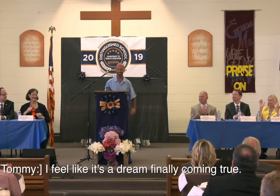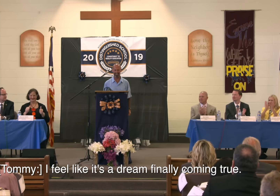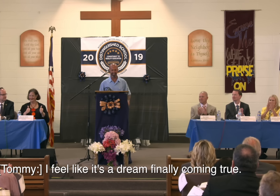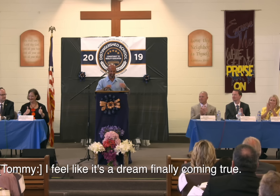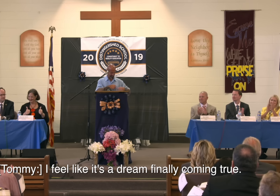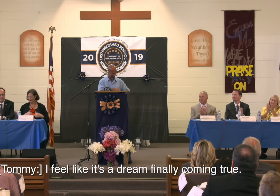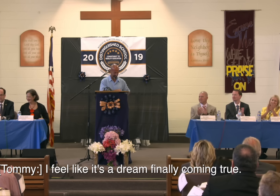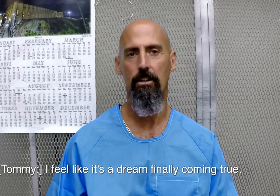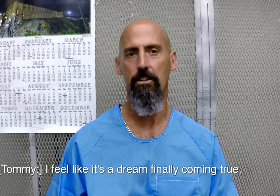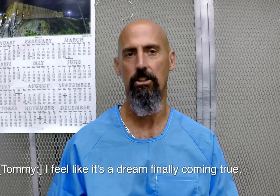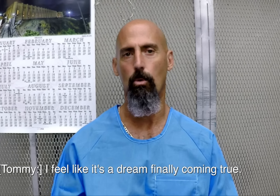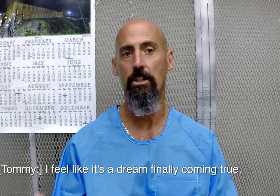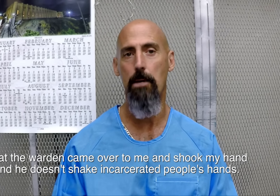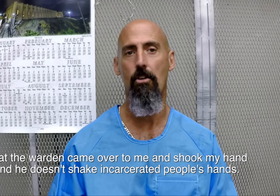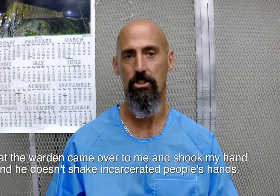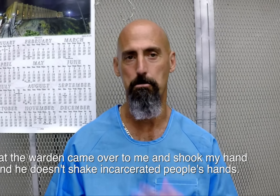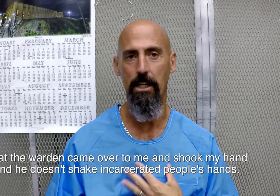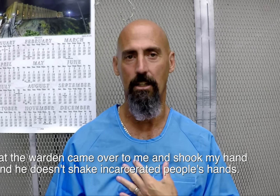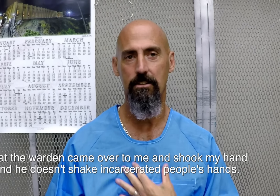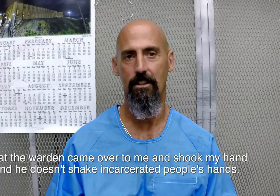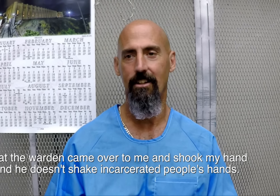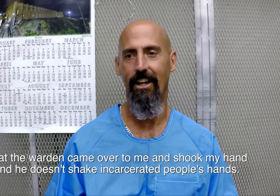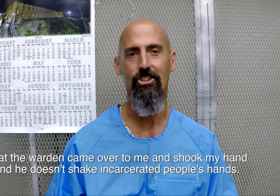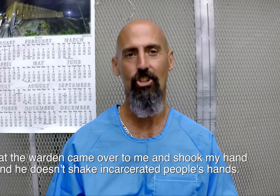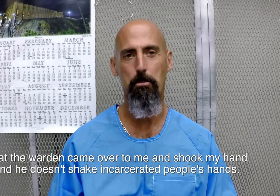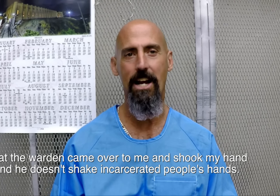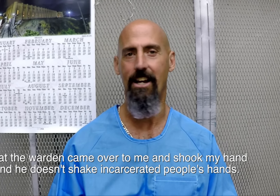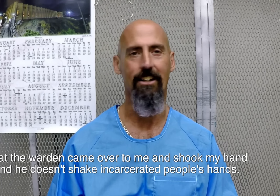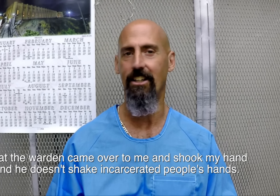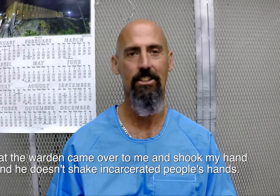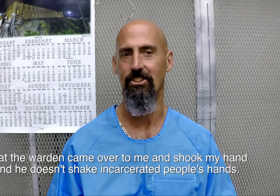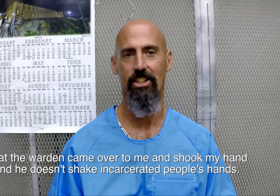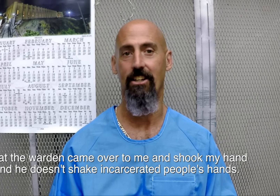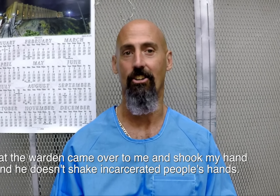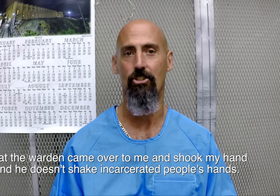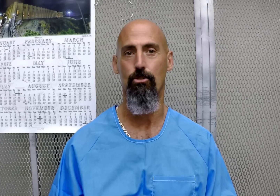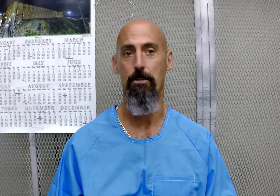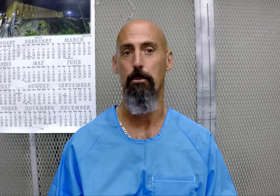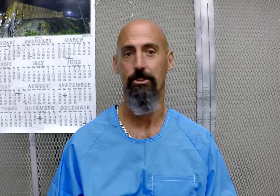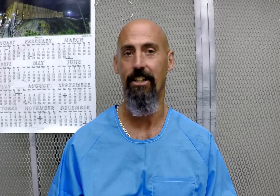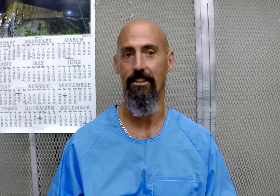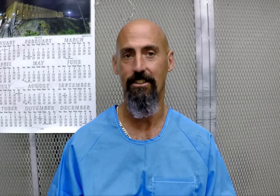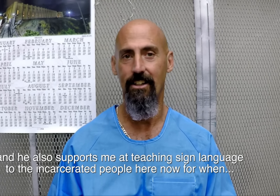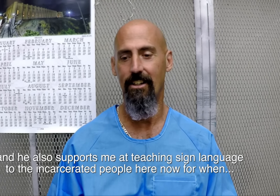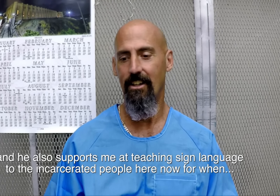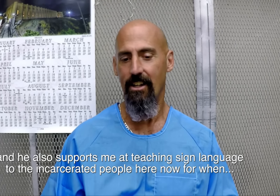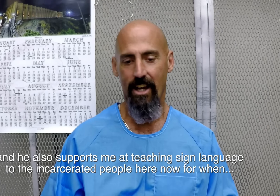finally coming true that the warden came over to me and shook my hand. And he doesn't shake incarcerated people's hands. And